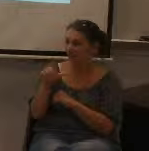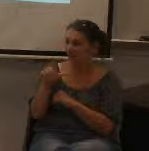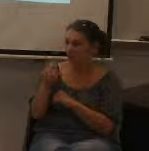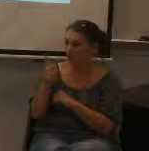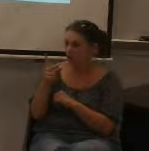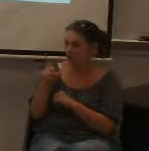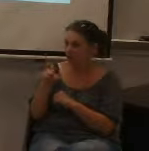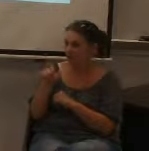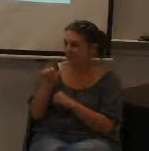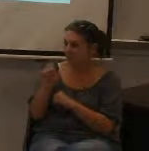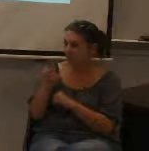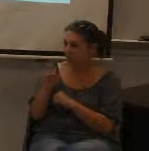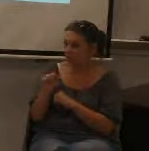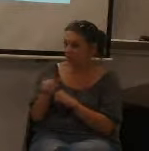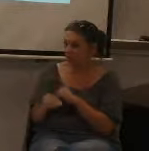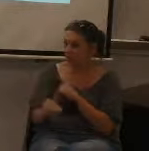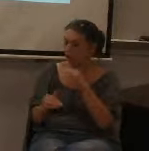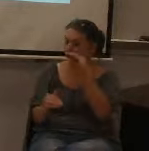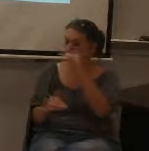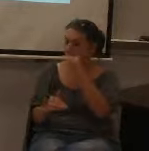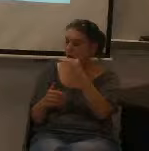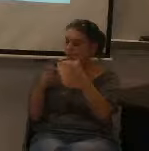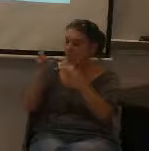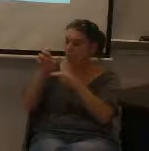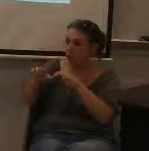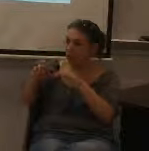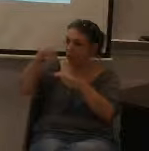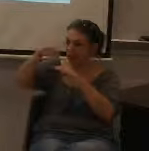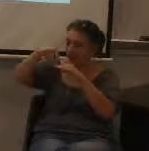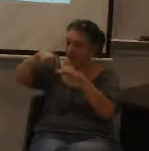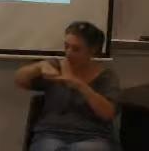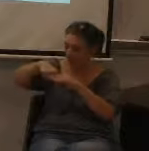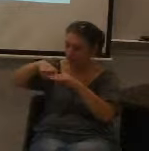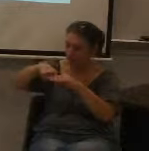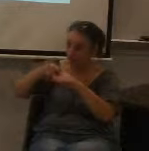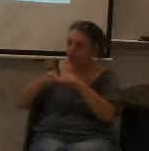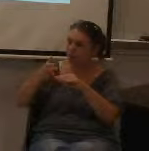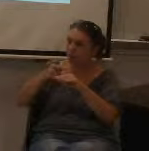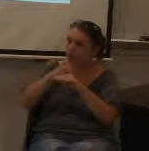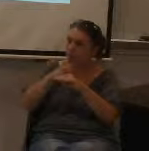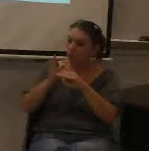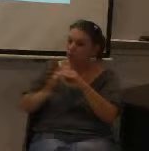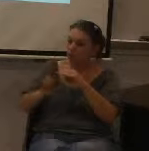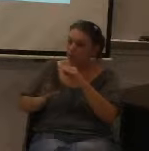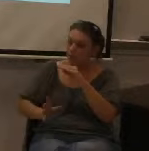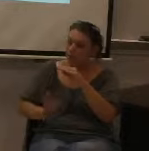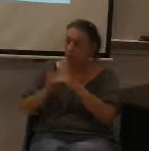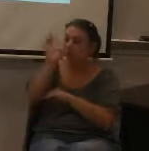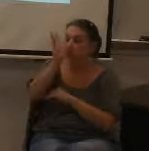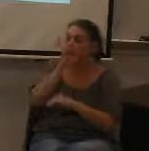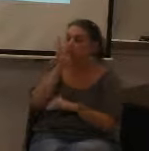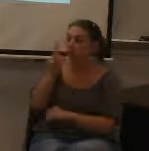impermeable layers where that is, that you're punching into, and then higher water somewhere else above that impermeable layer.